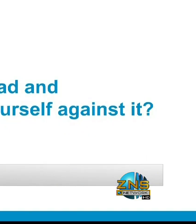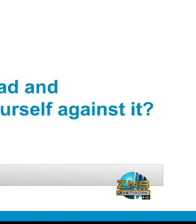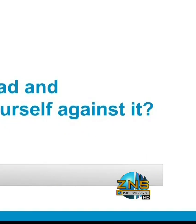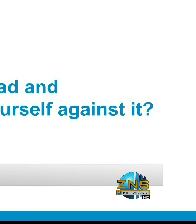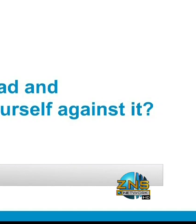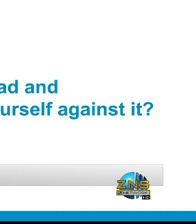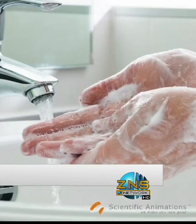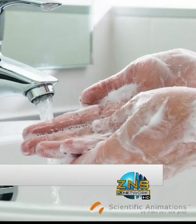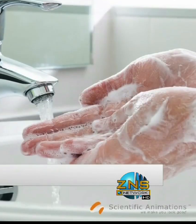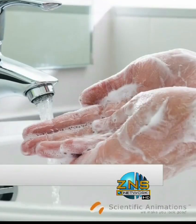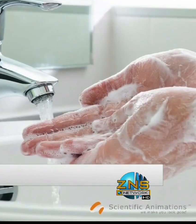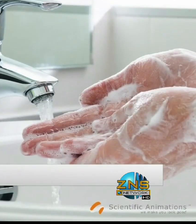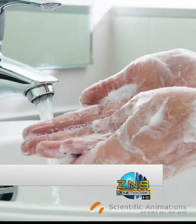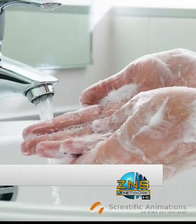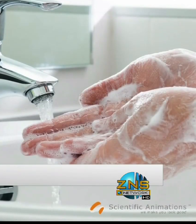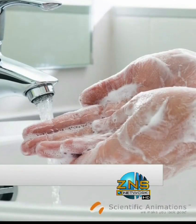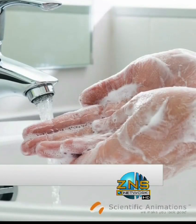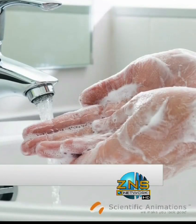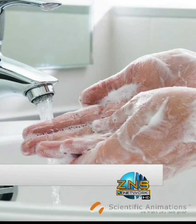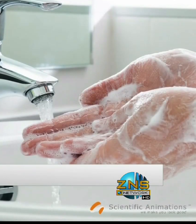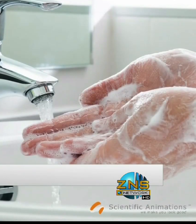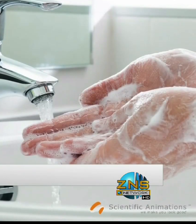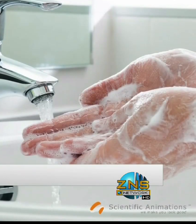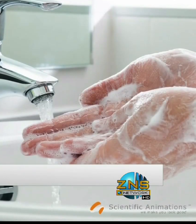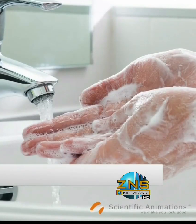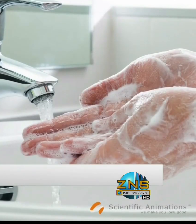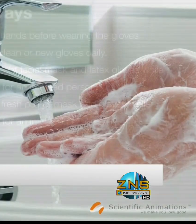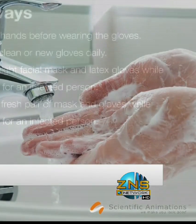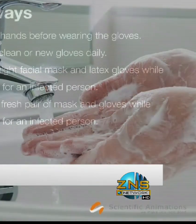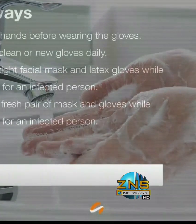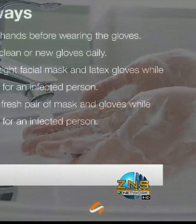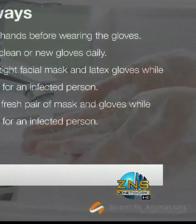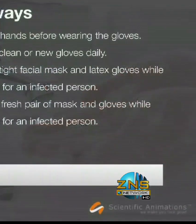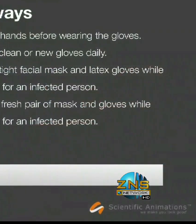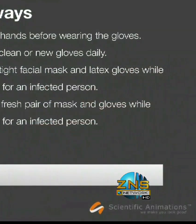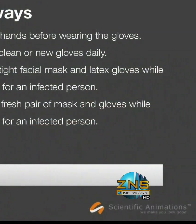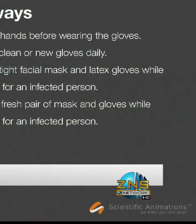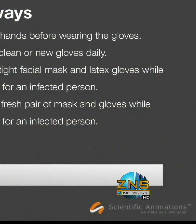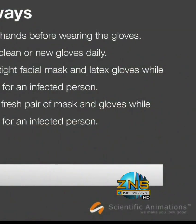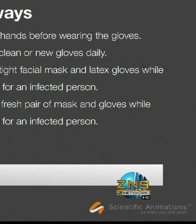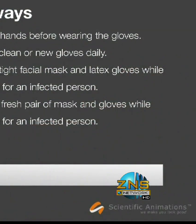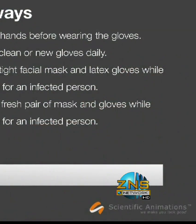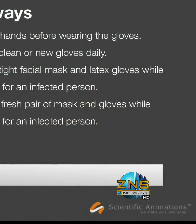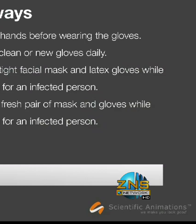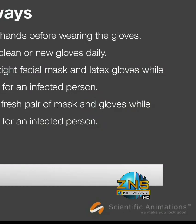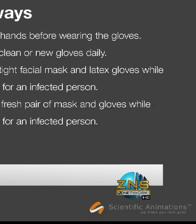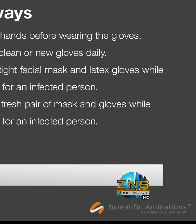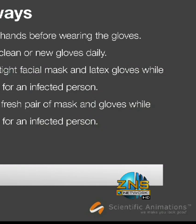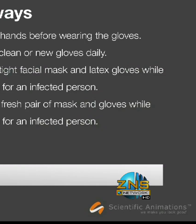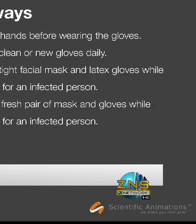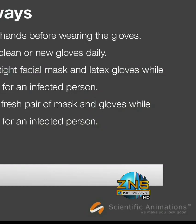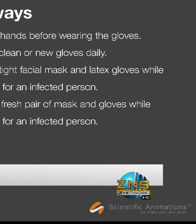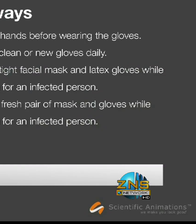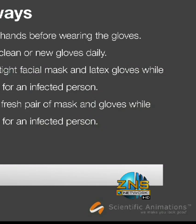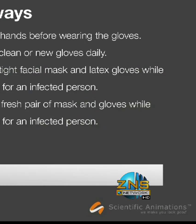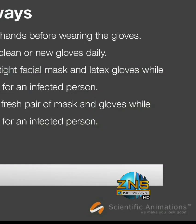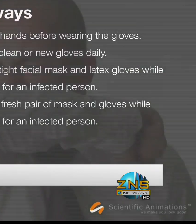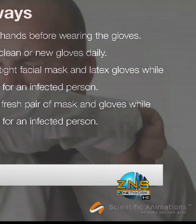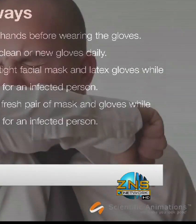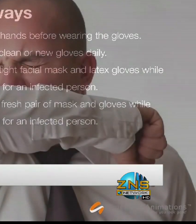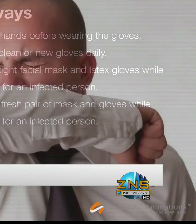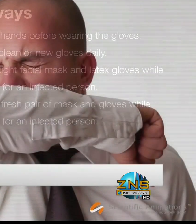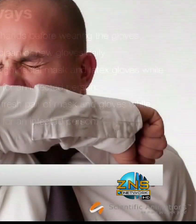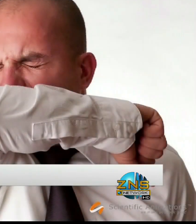healthcare providers on proper screening, the use of protective equipment, and COVID-19 protocols. All national sporting events